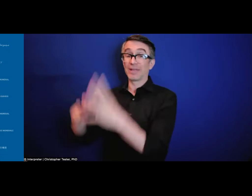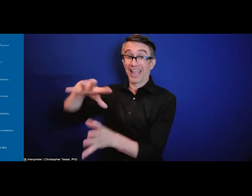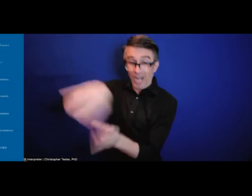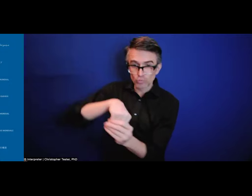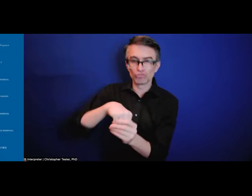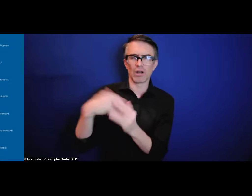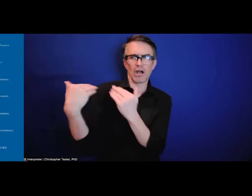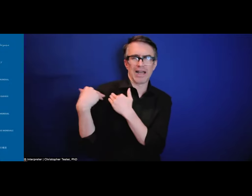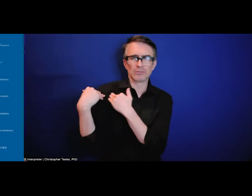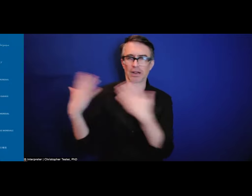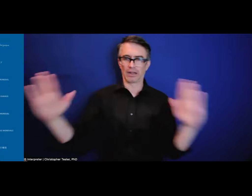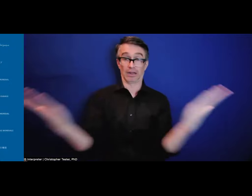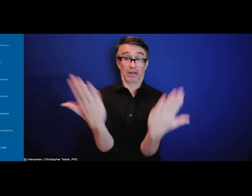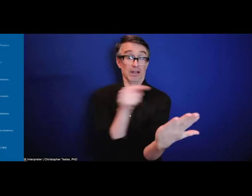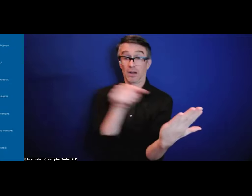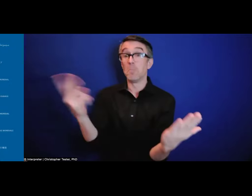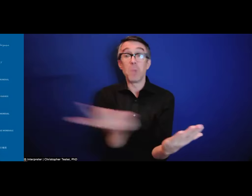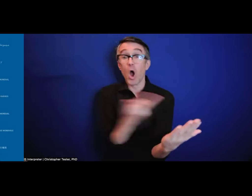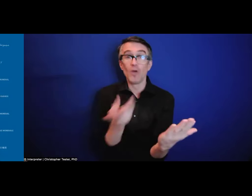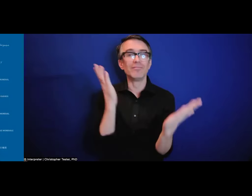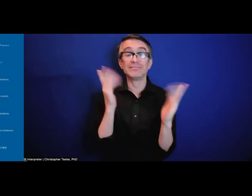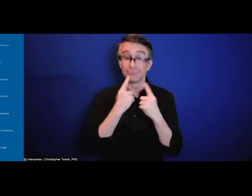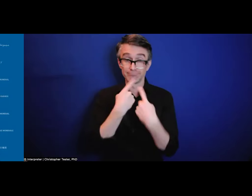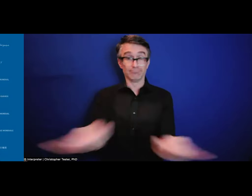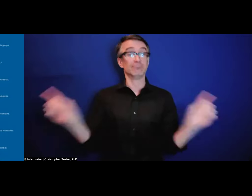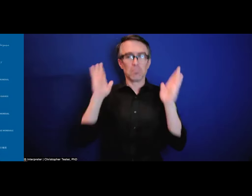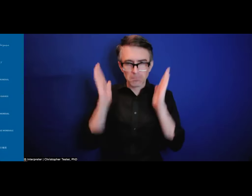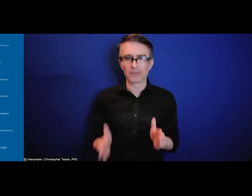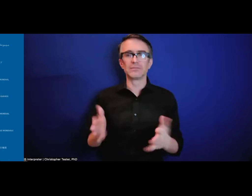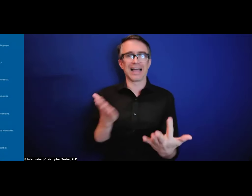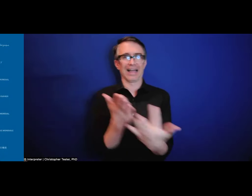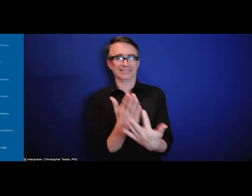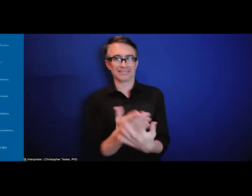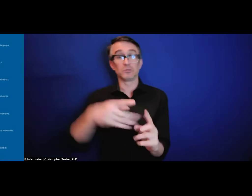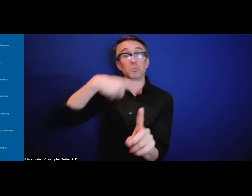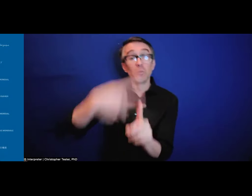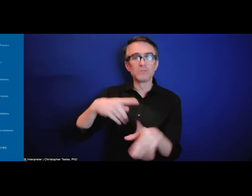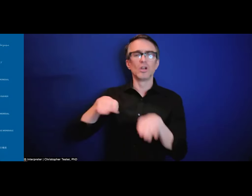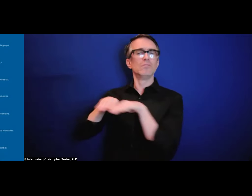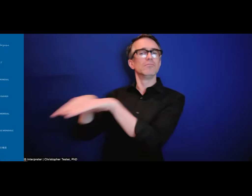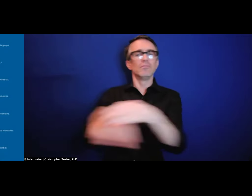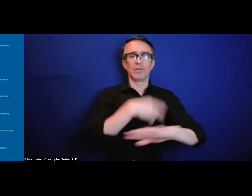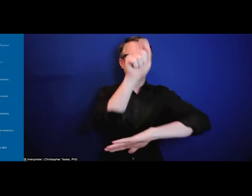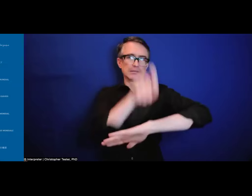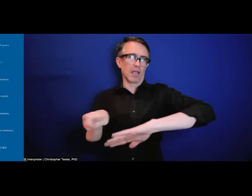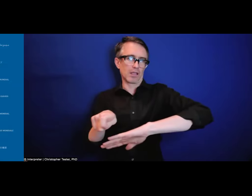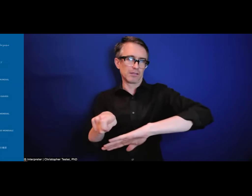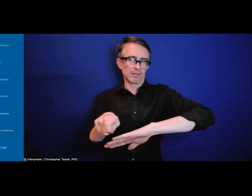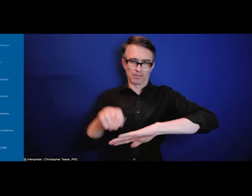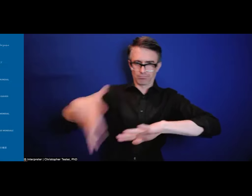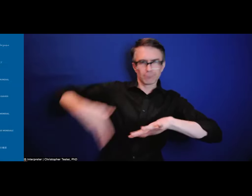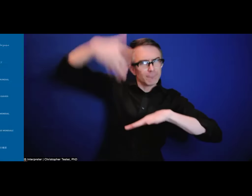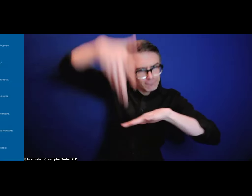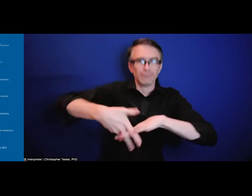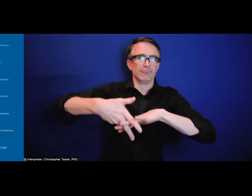including into healthcare facilities and healthcare projects, something that Daryl has already spoken about. To this end, the World